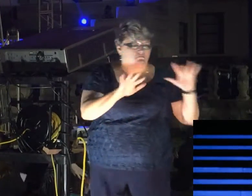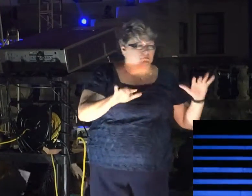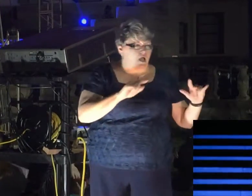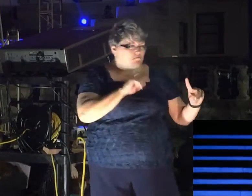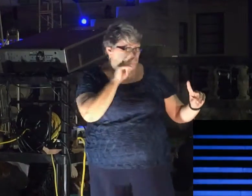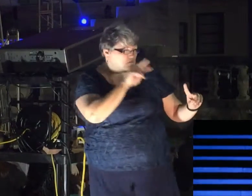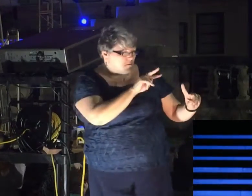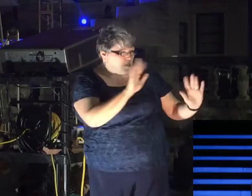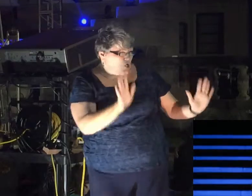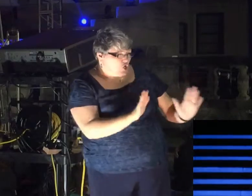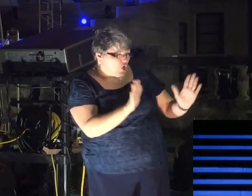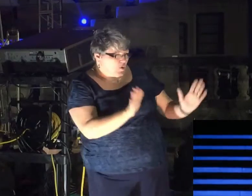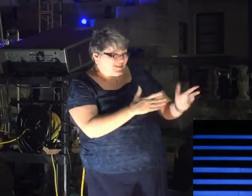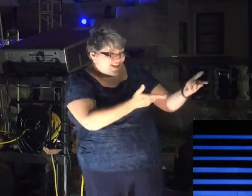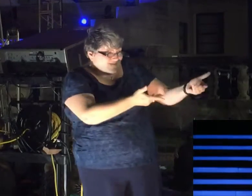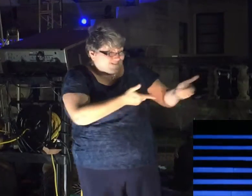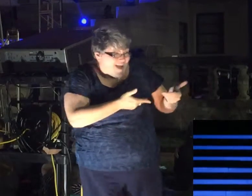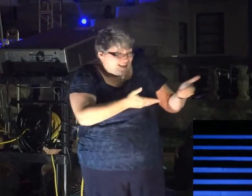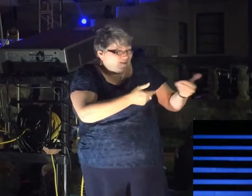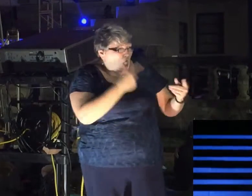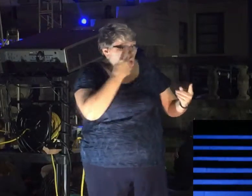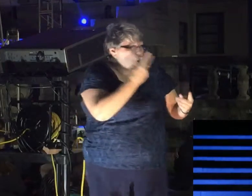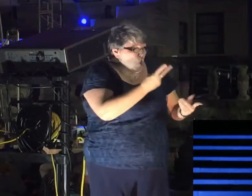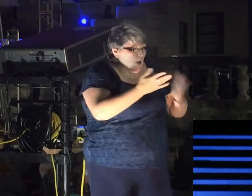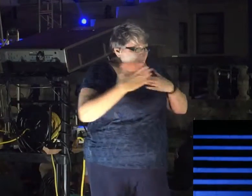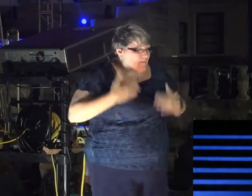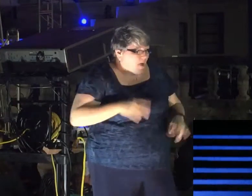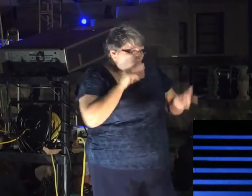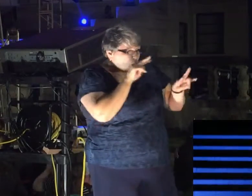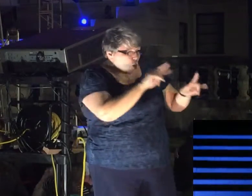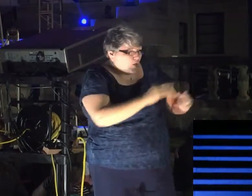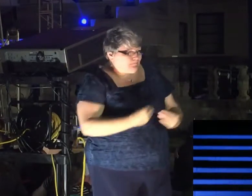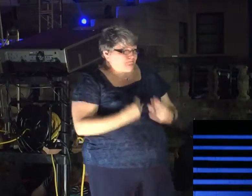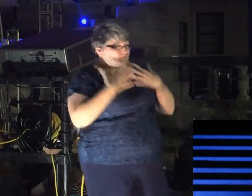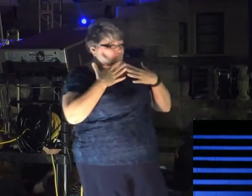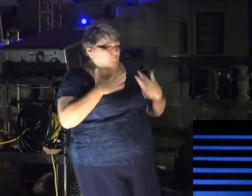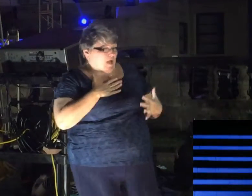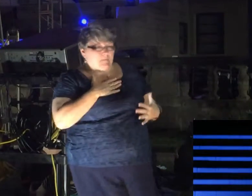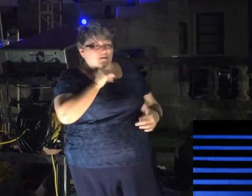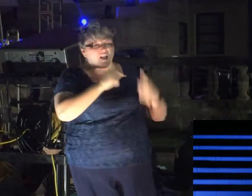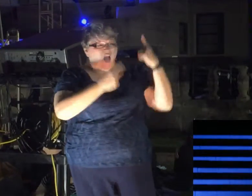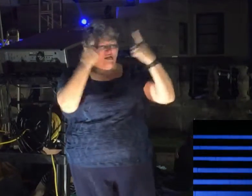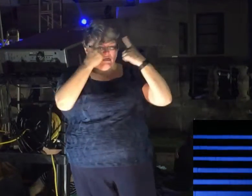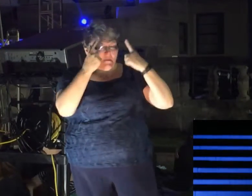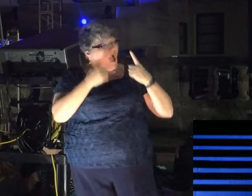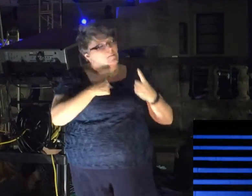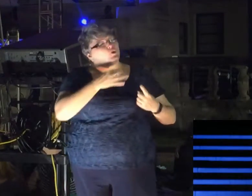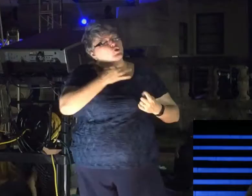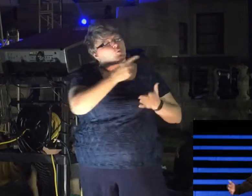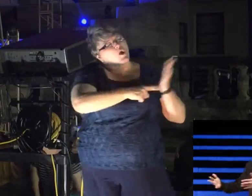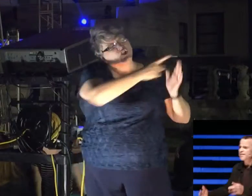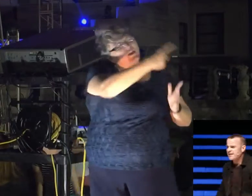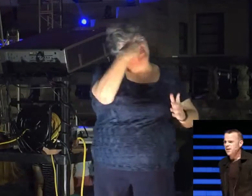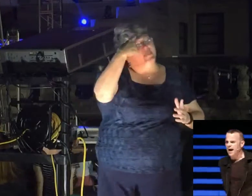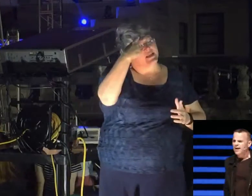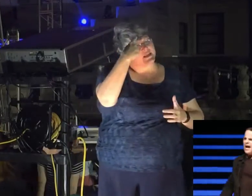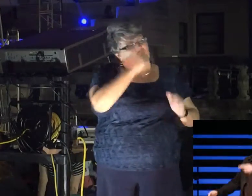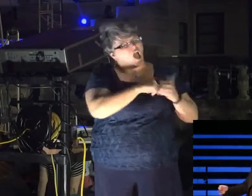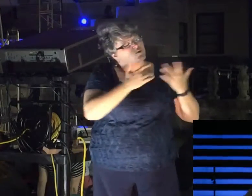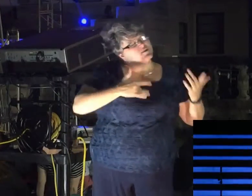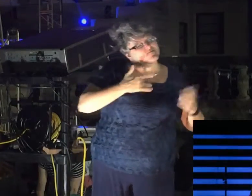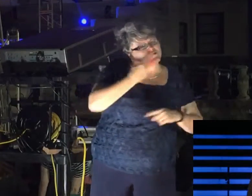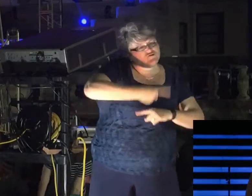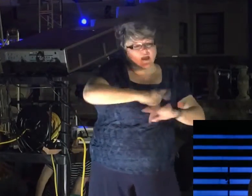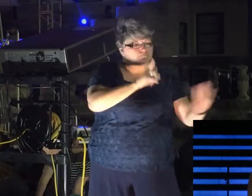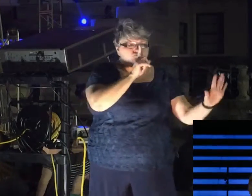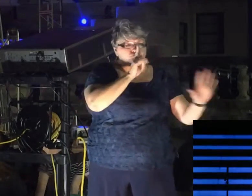I go, I'm being encouraged, invited to look at their bodies to stimulate mind, but not think about, I wonder what she's thinking